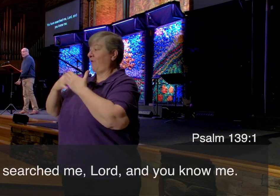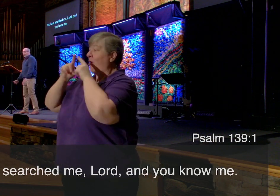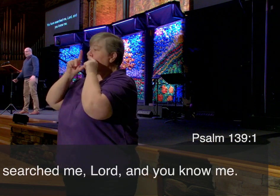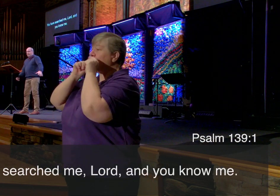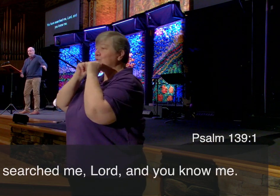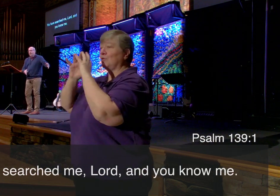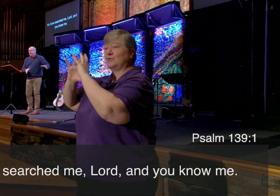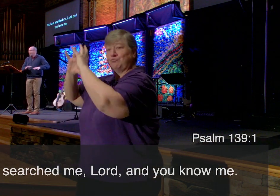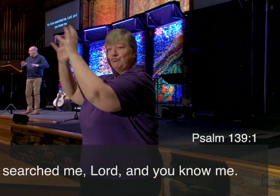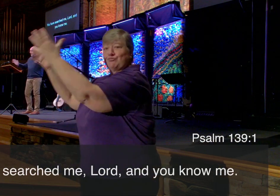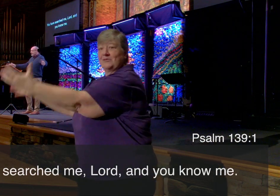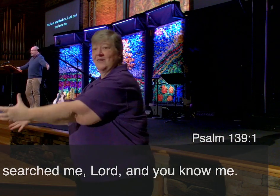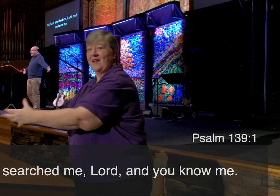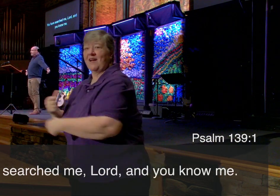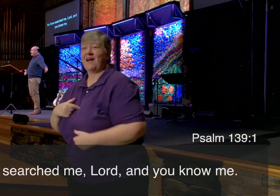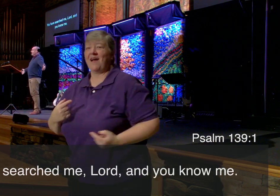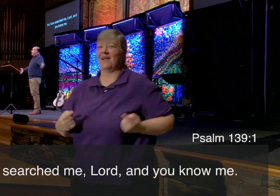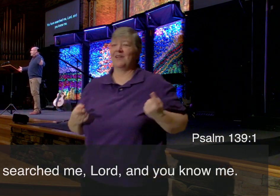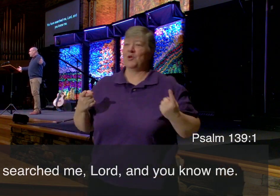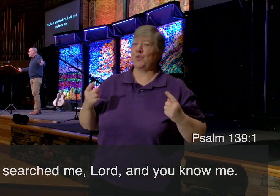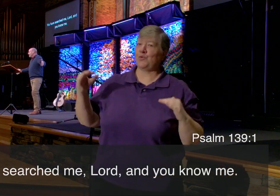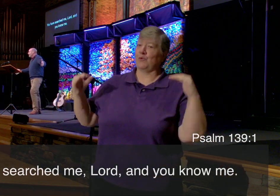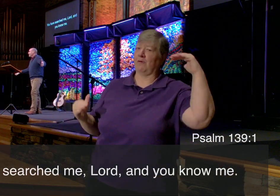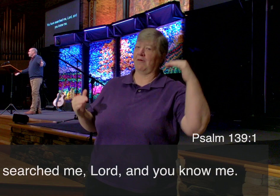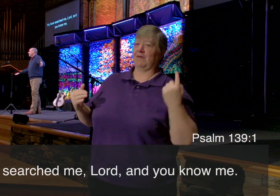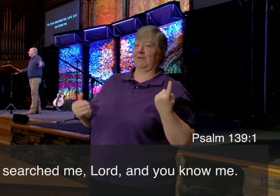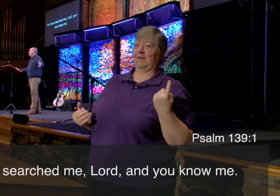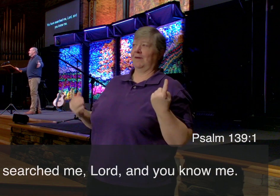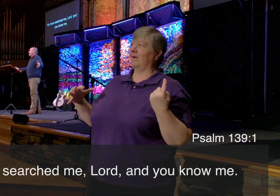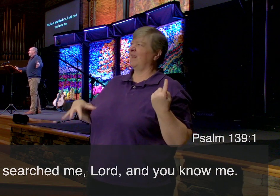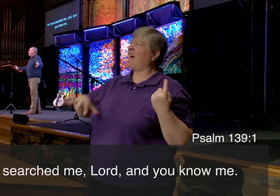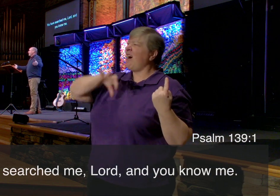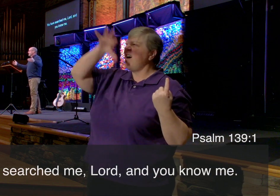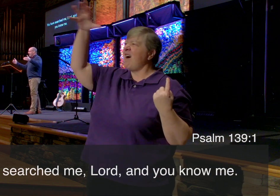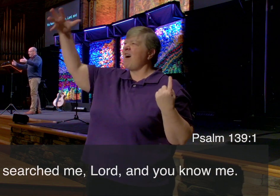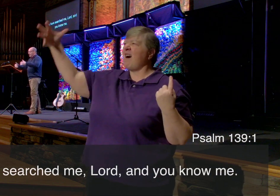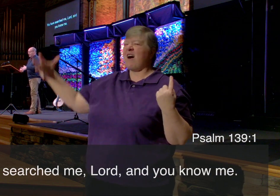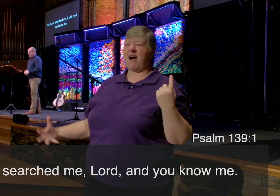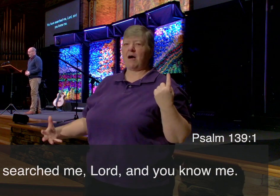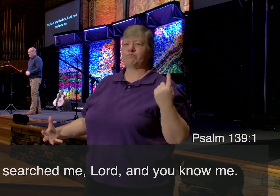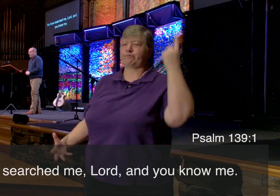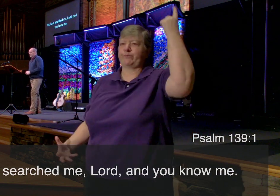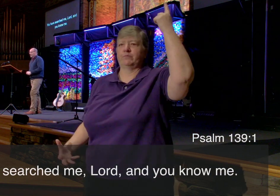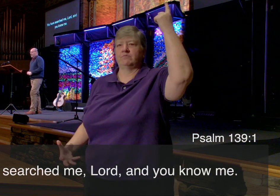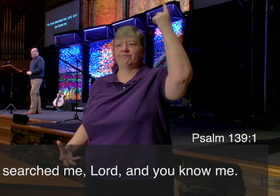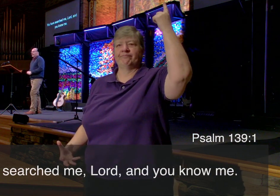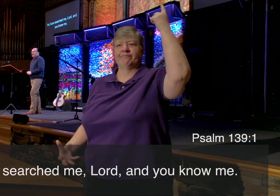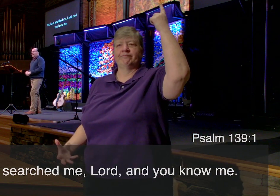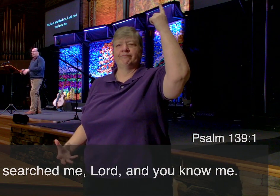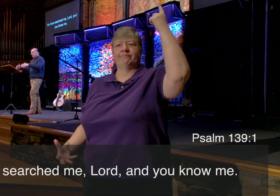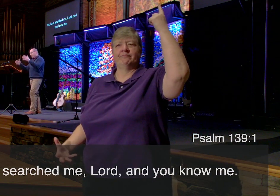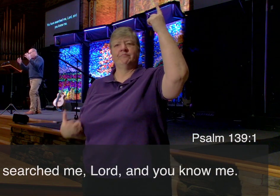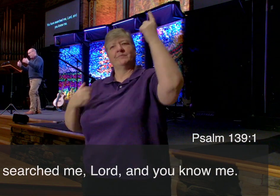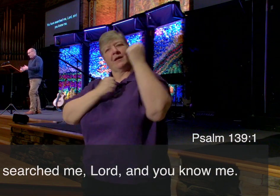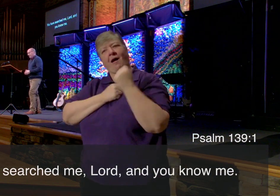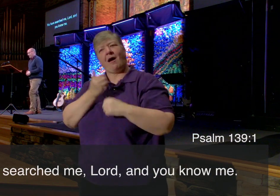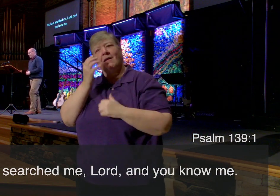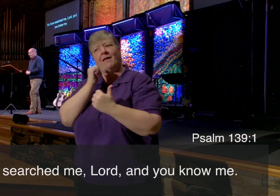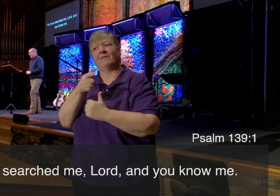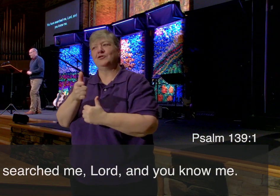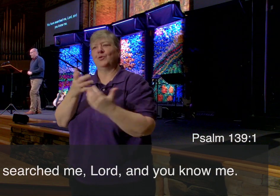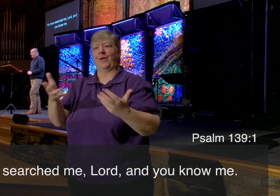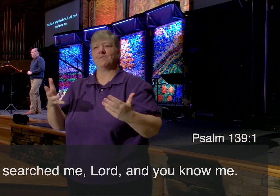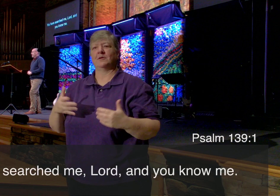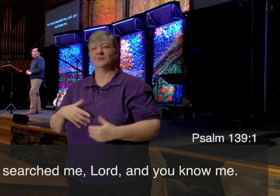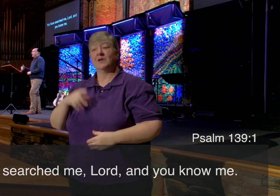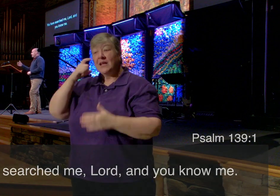one side of the scale, put yourself on the other. It doesn't even compare because God loves you that much. He knows the